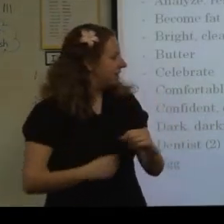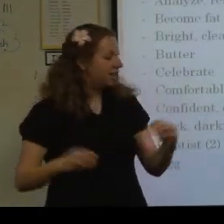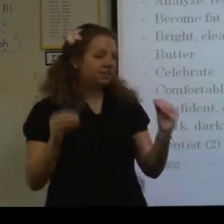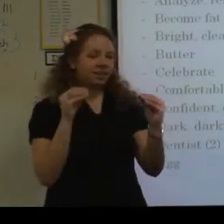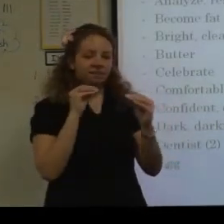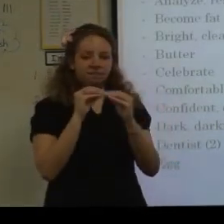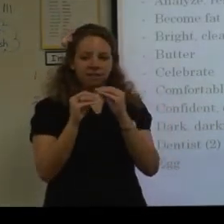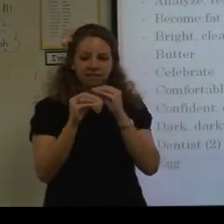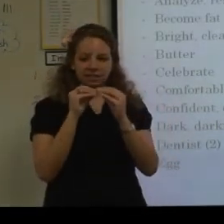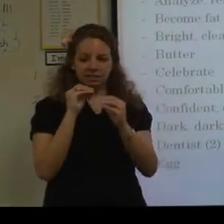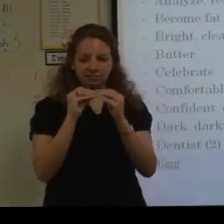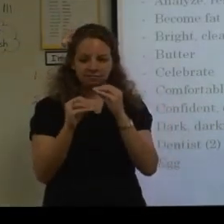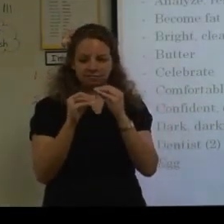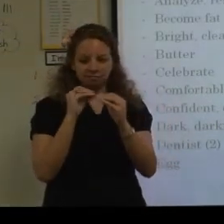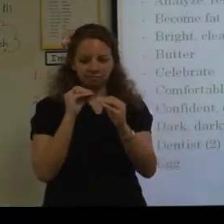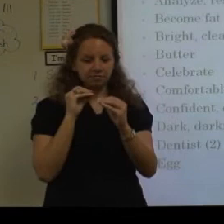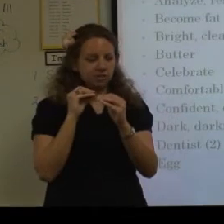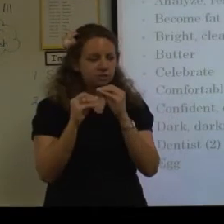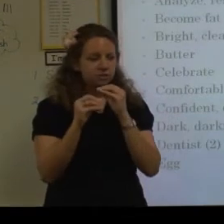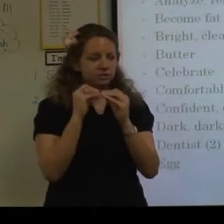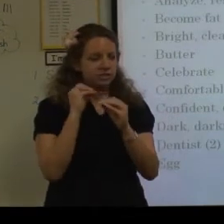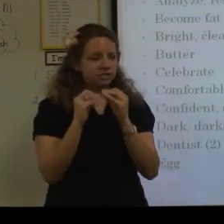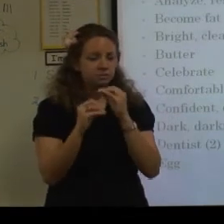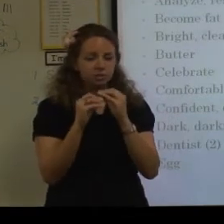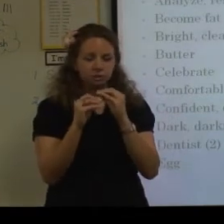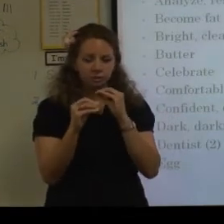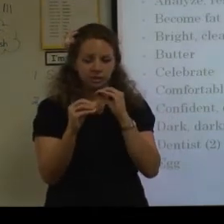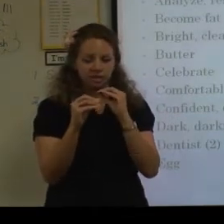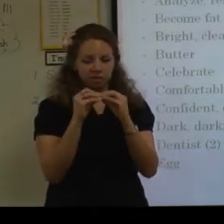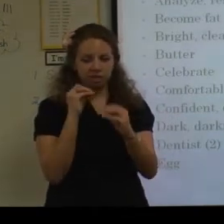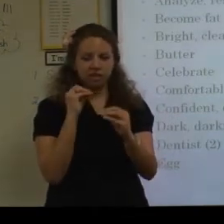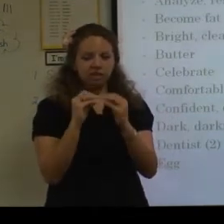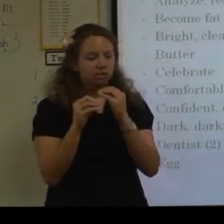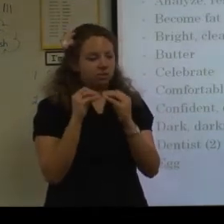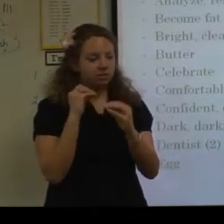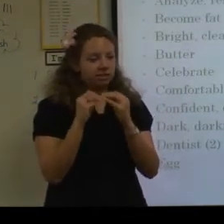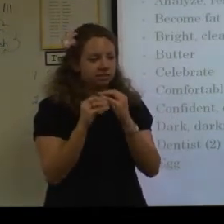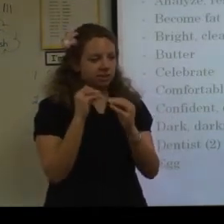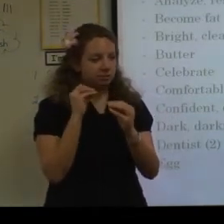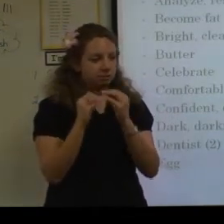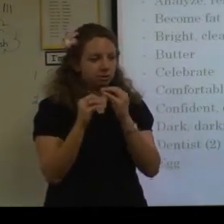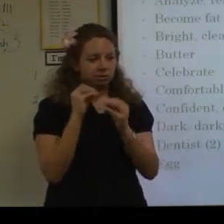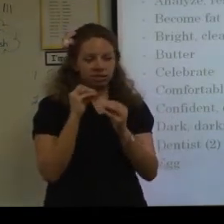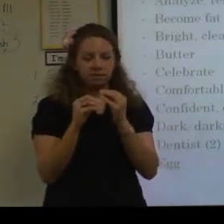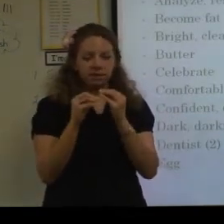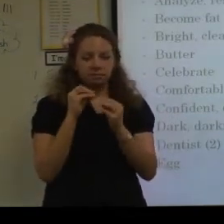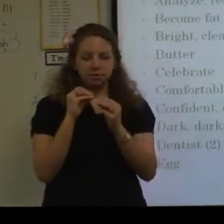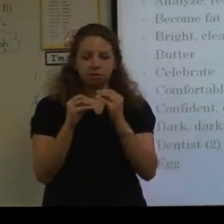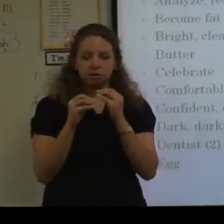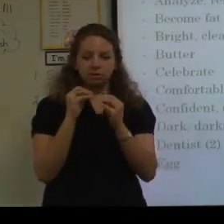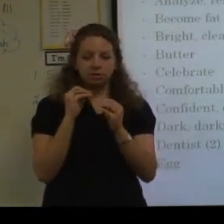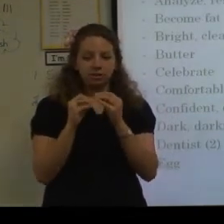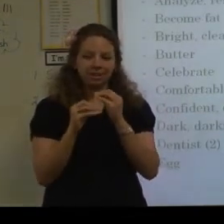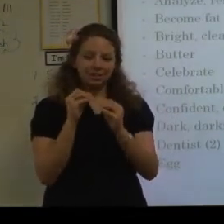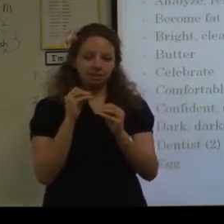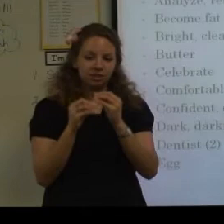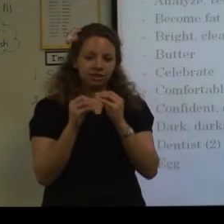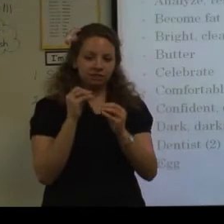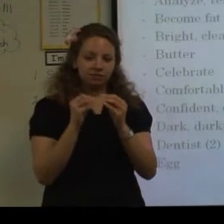Yeah. And then fix. So I've seen this one two ways actually. So you see this one mostly, but there's also the lexicalized